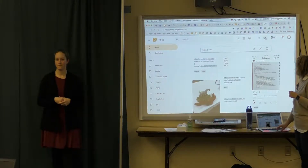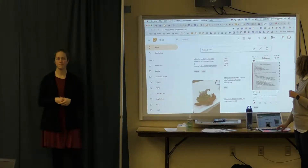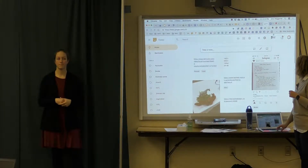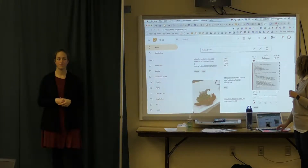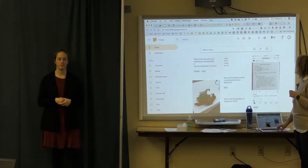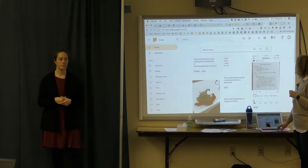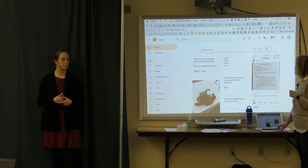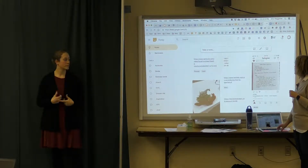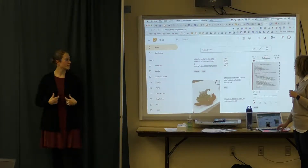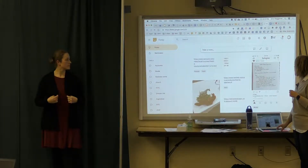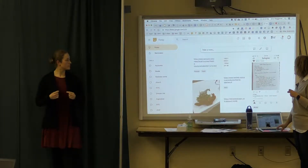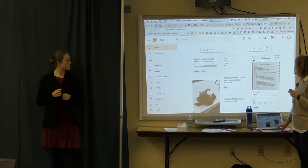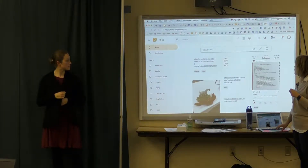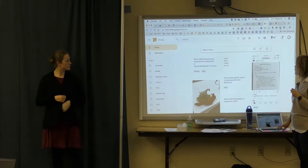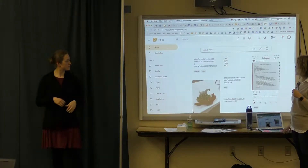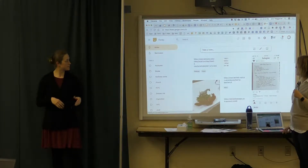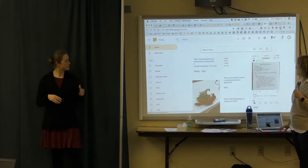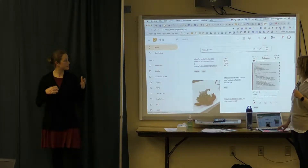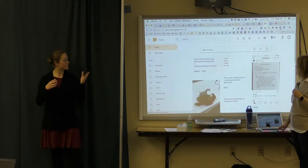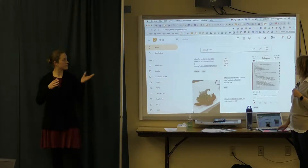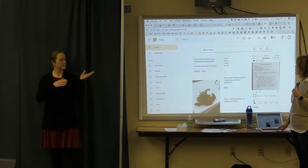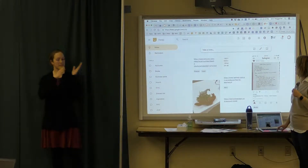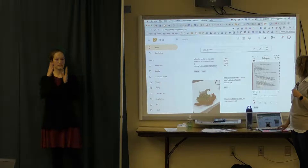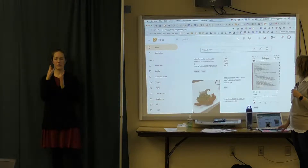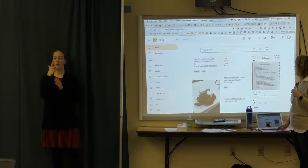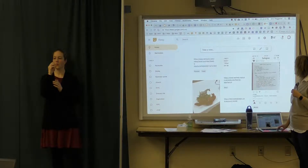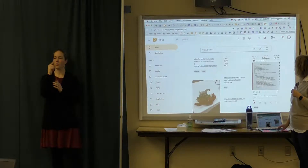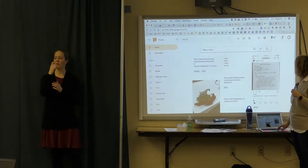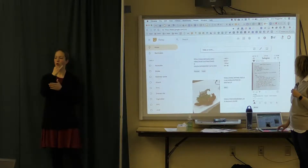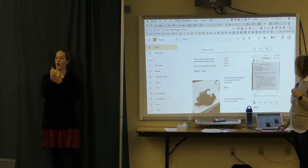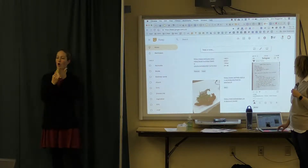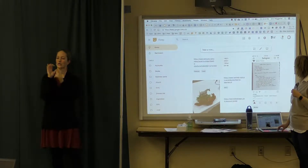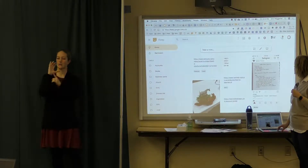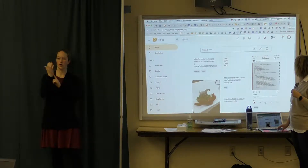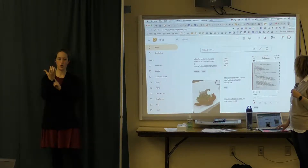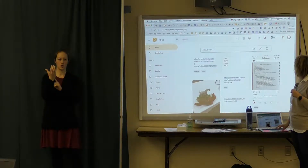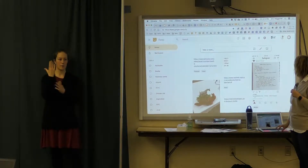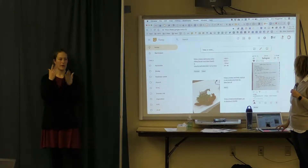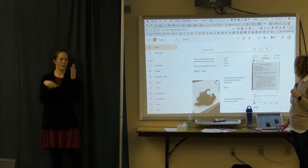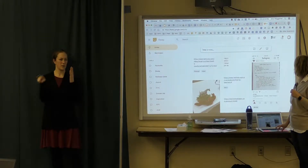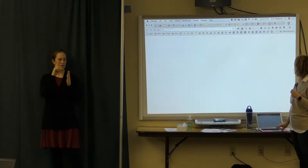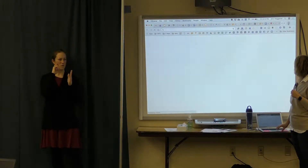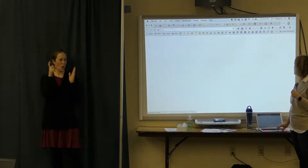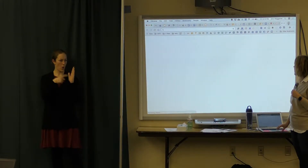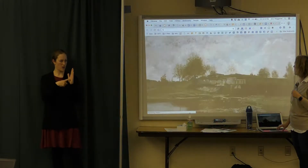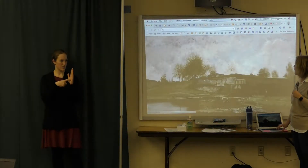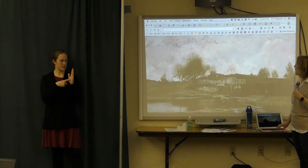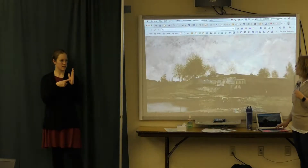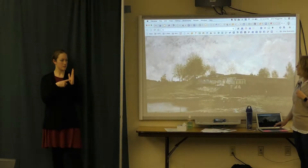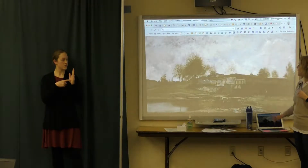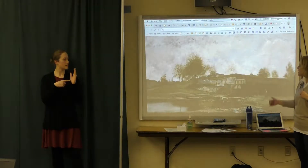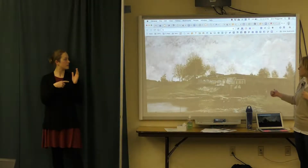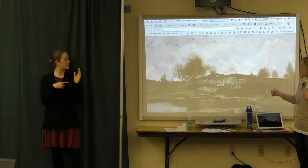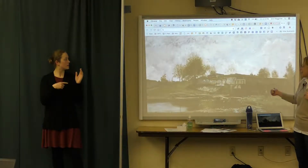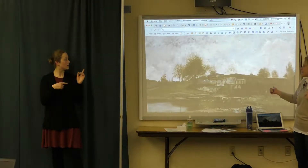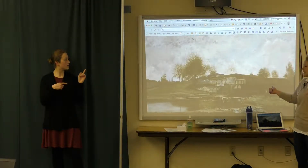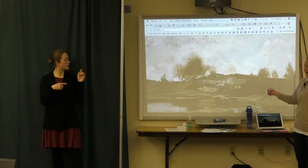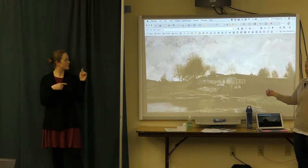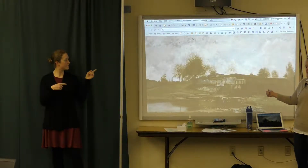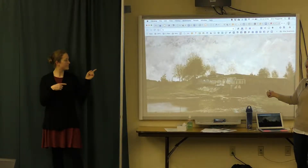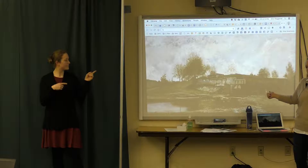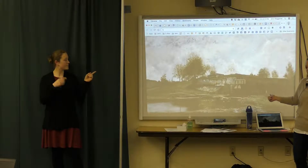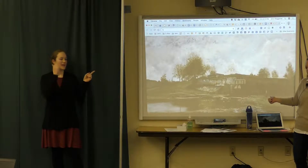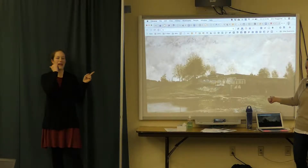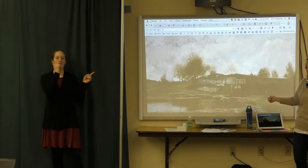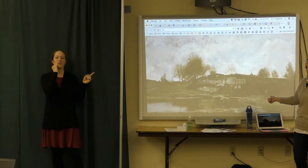Okay. The next one I have is just Google Arts and Culture. You may have noticed this as I've been opening tab after tab. It just every